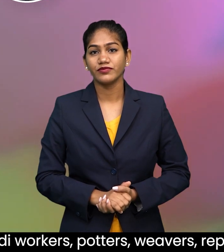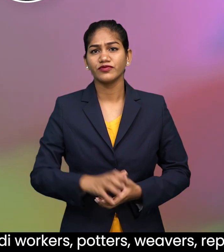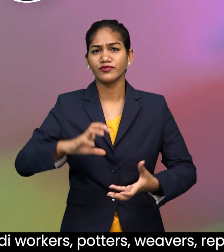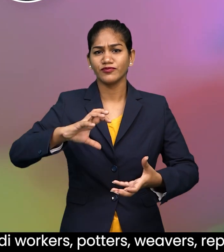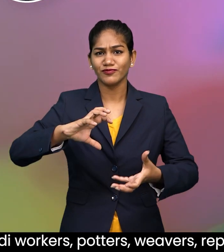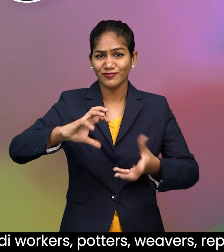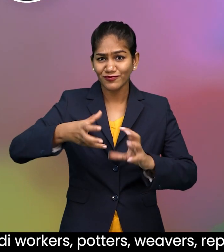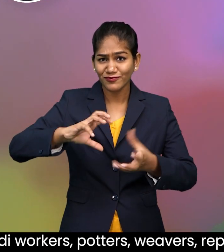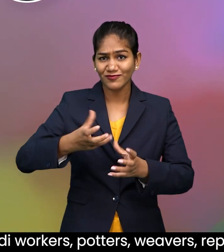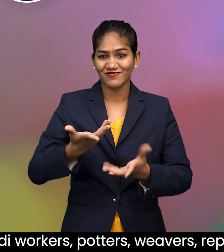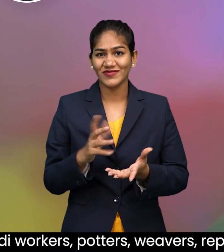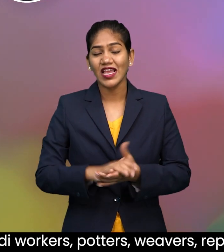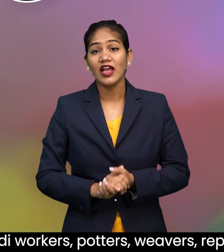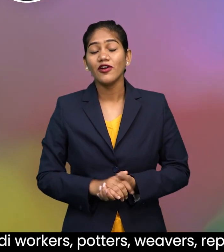manufacture of toys,